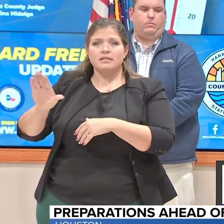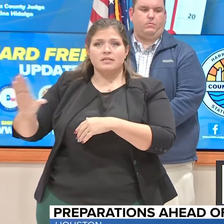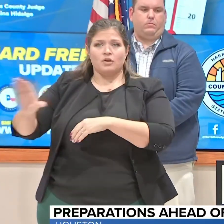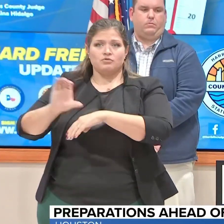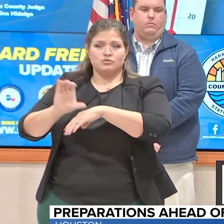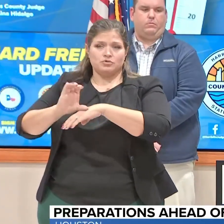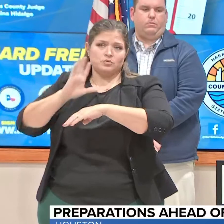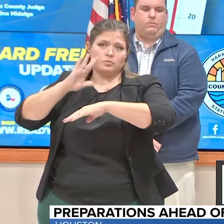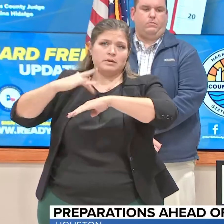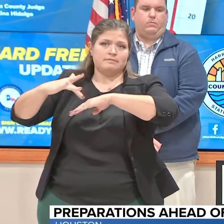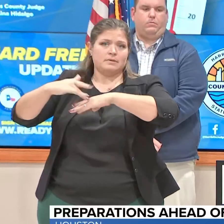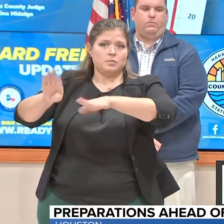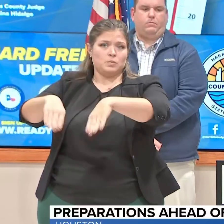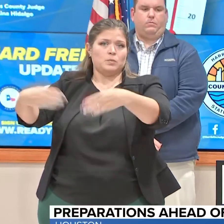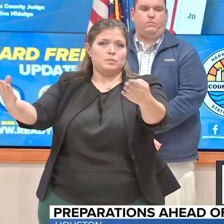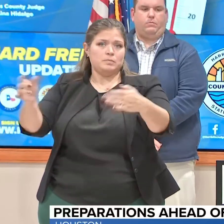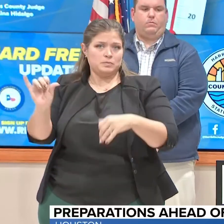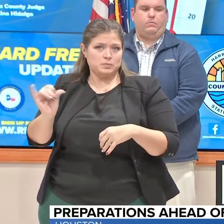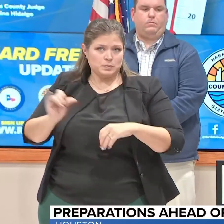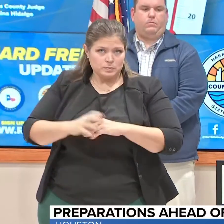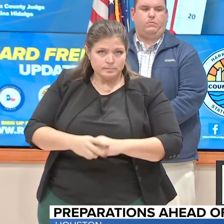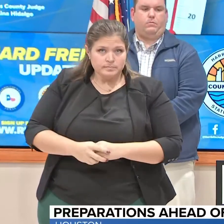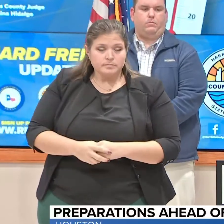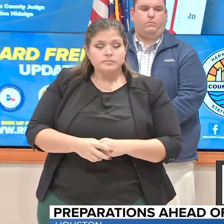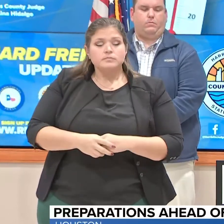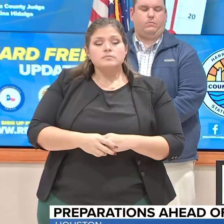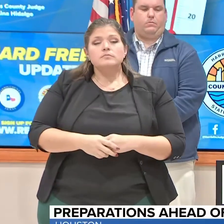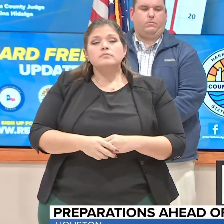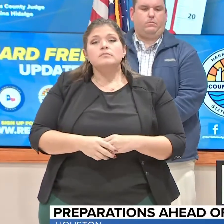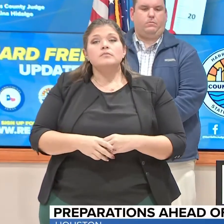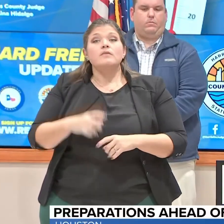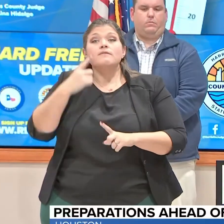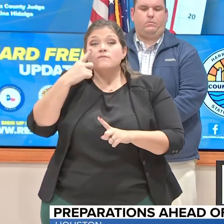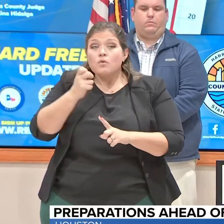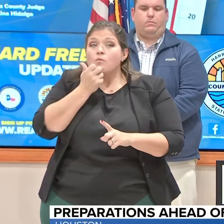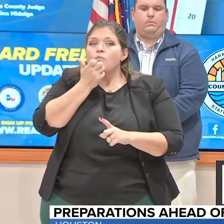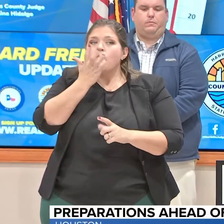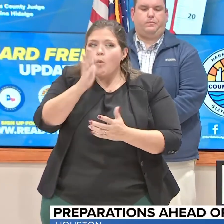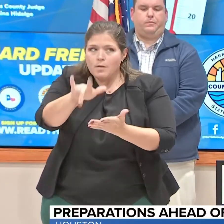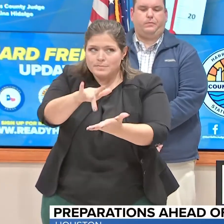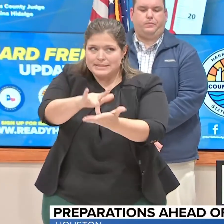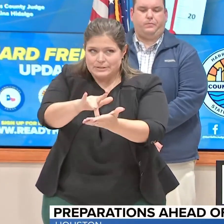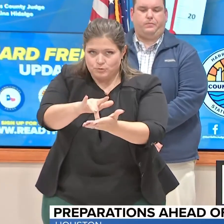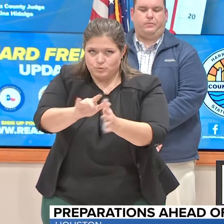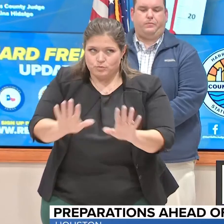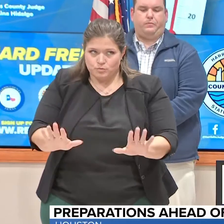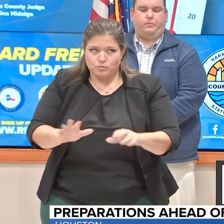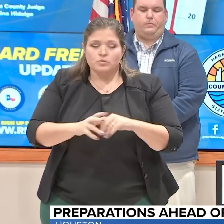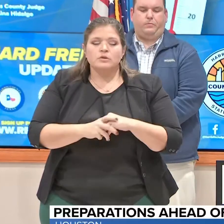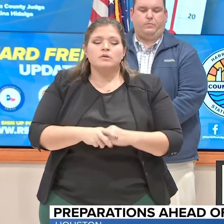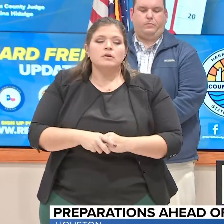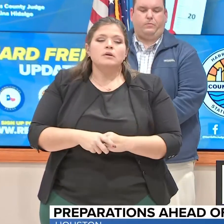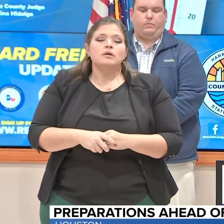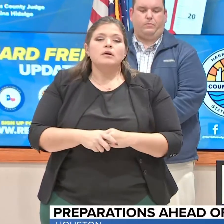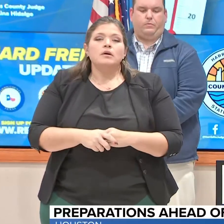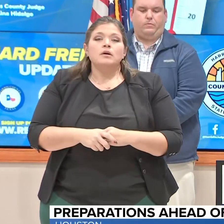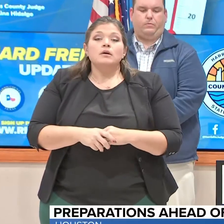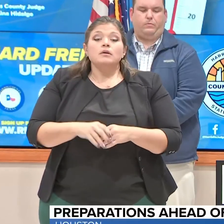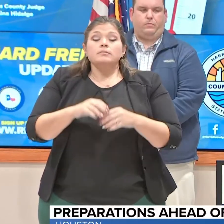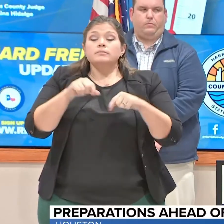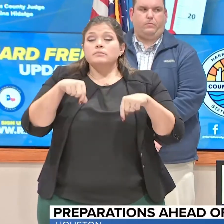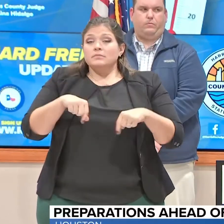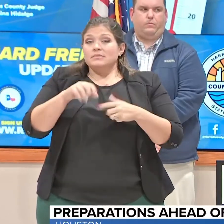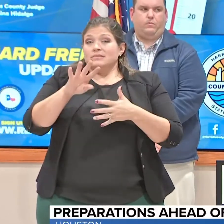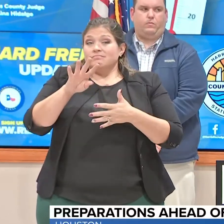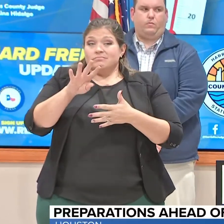church available as well. Again, as a warming center. In terms of the schedule,